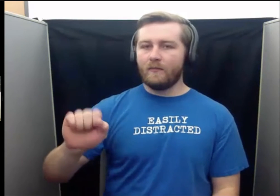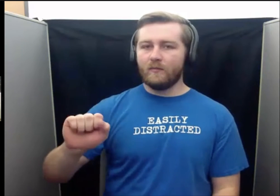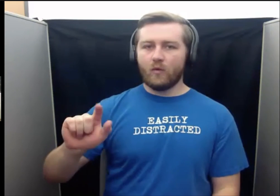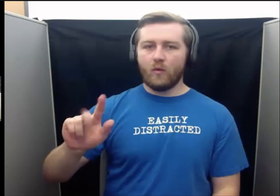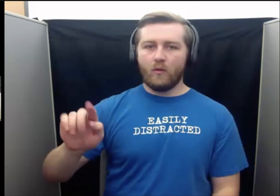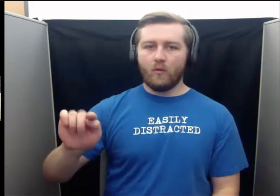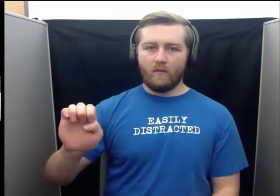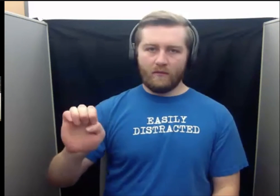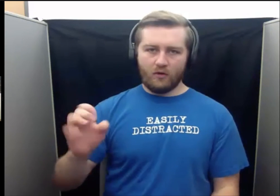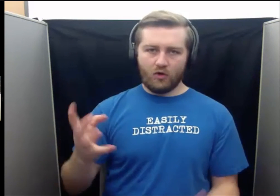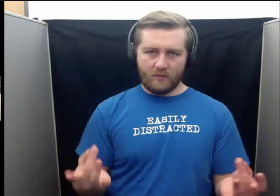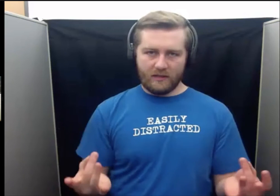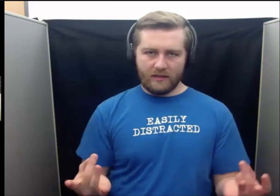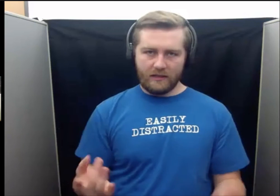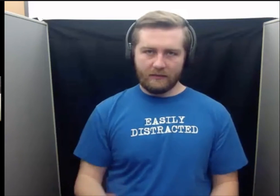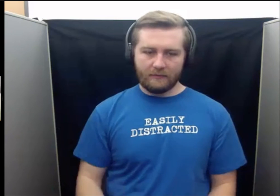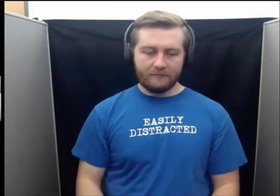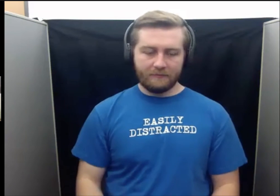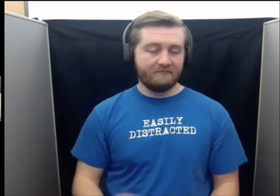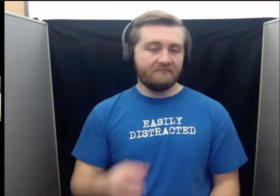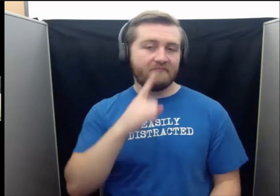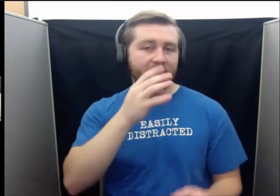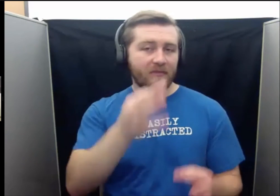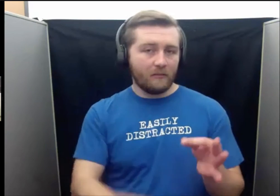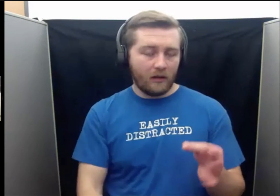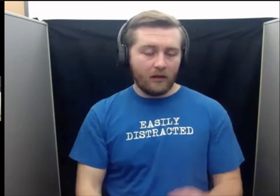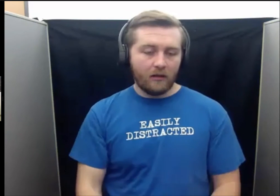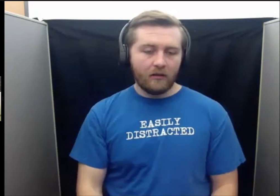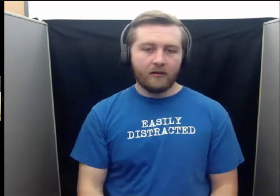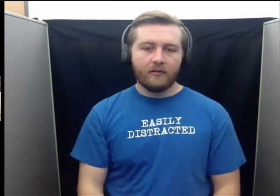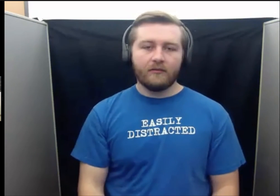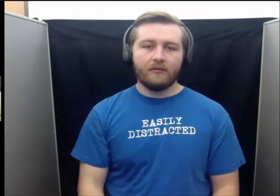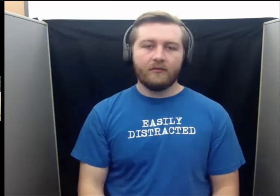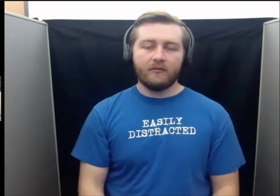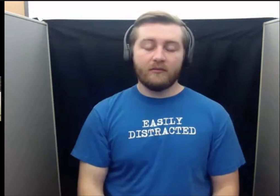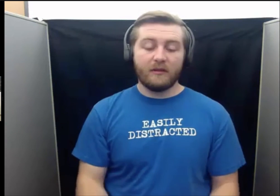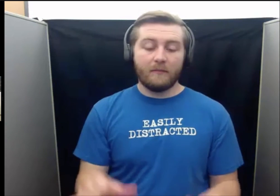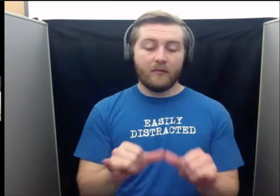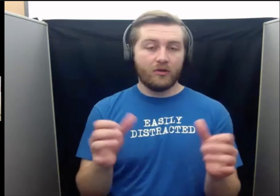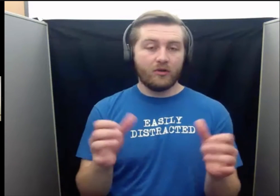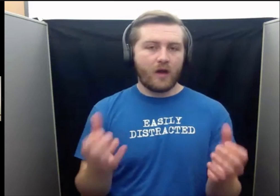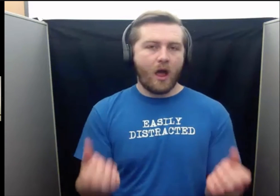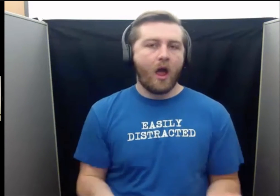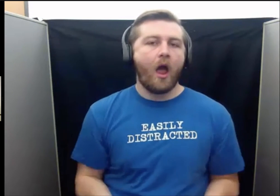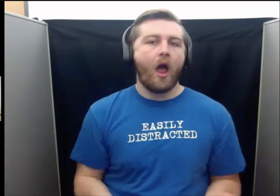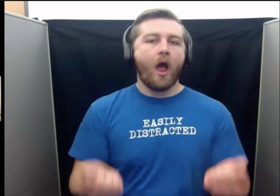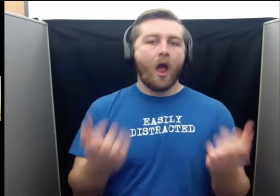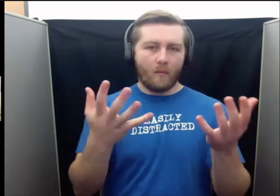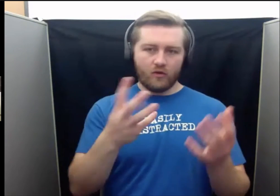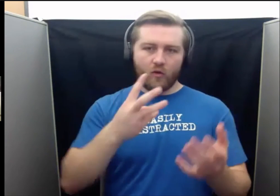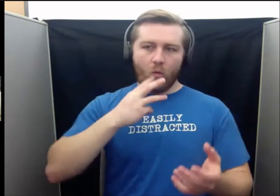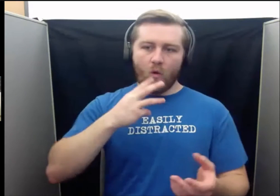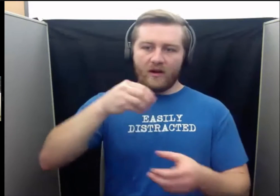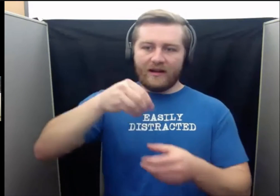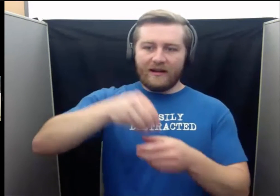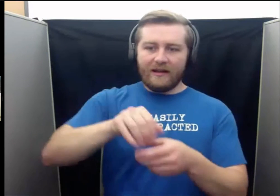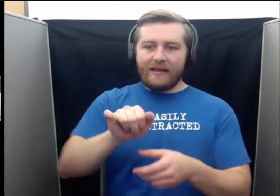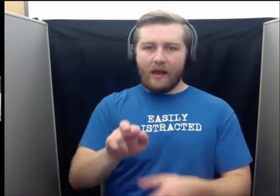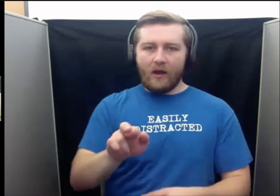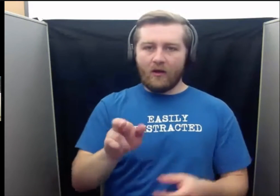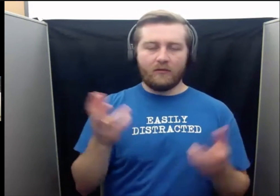in the air at a certain time. Or I guess it says up there, measure the amount of water vapor that the air contains at any given time and